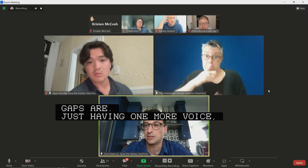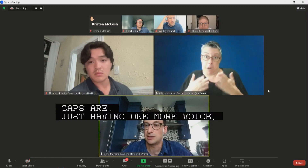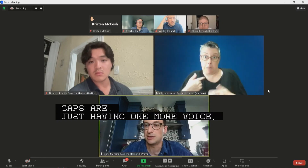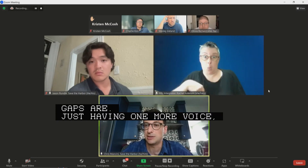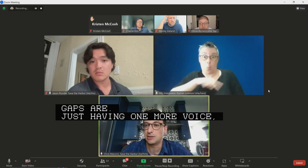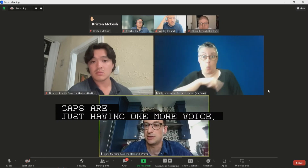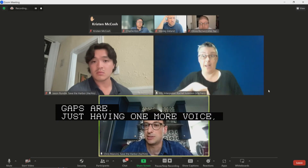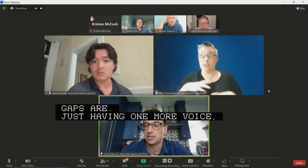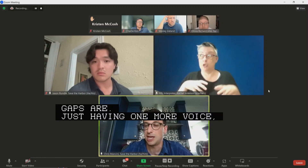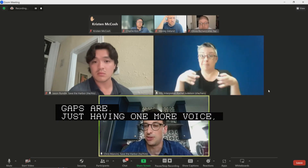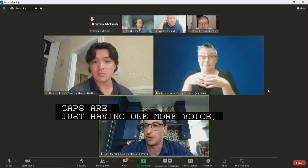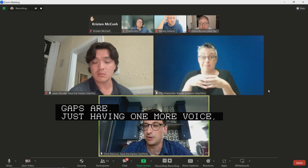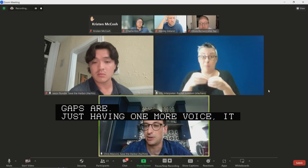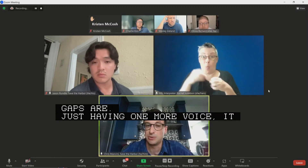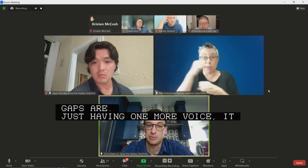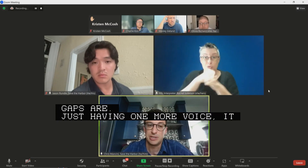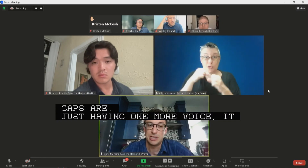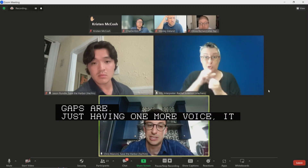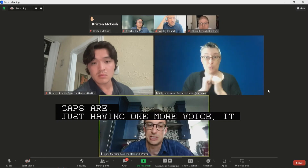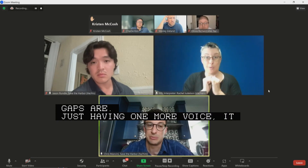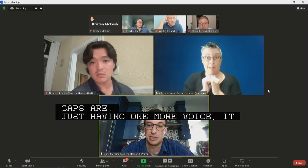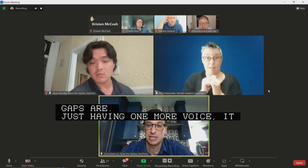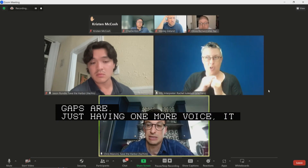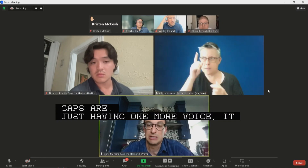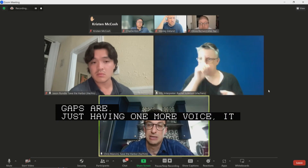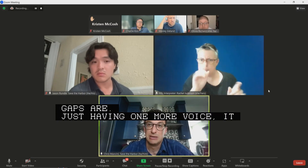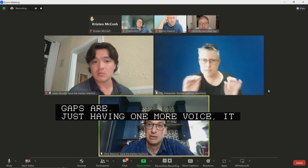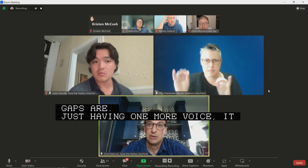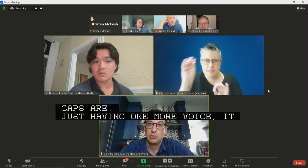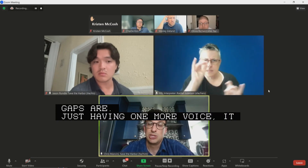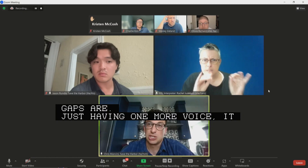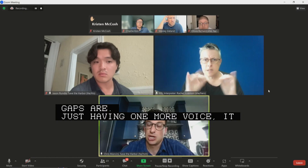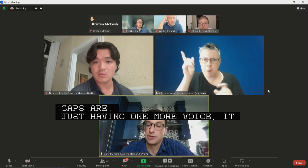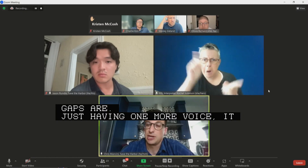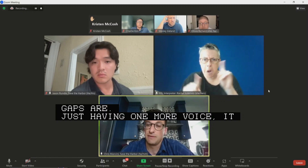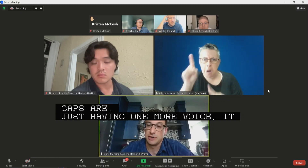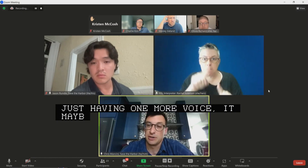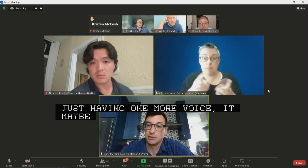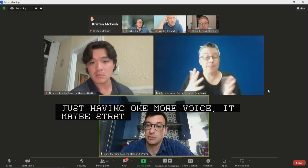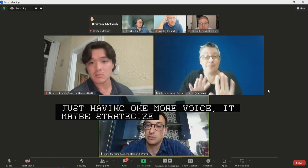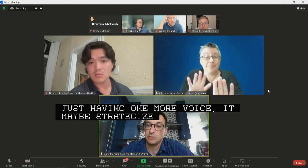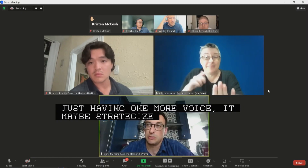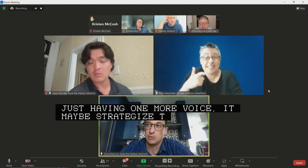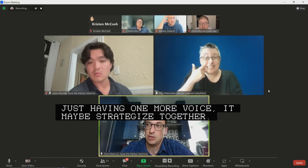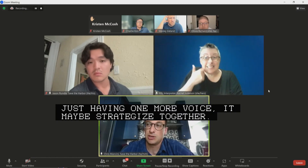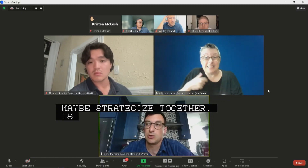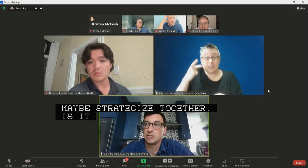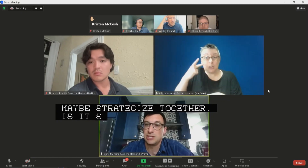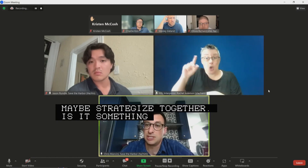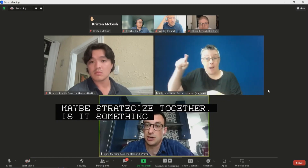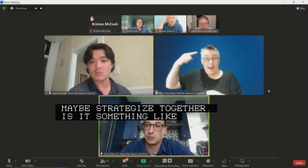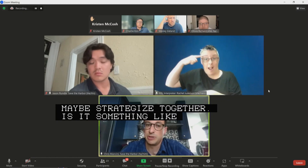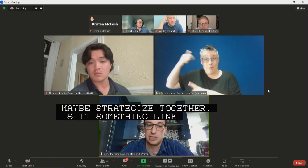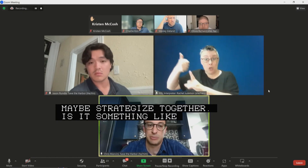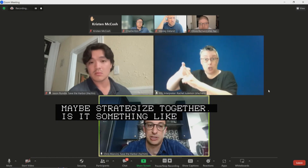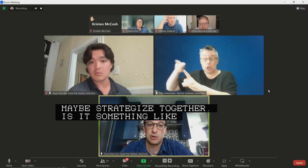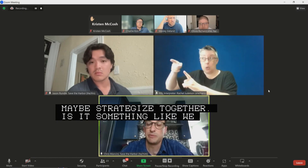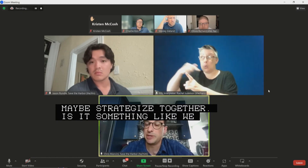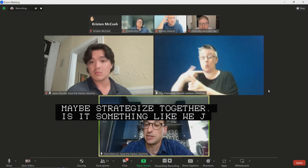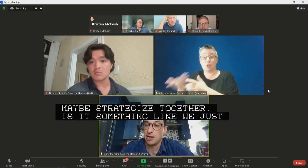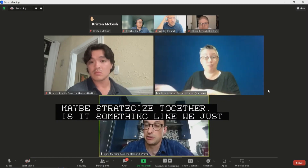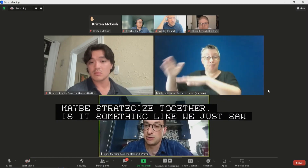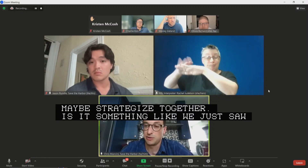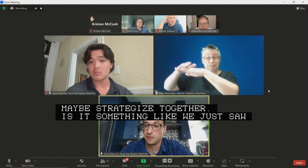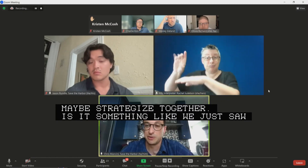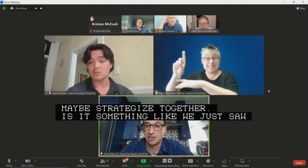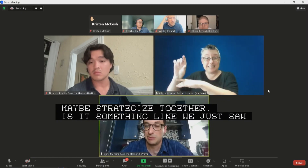strategize together. You know, is it something like we just saw the governor increase DCR's budget by